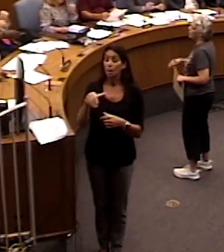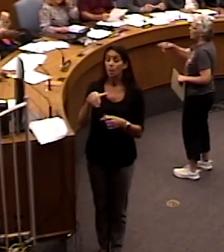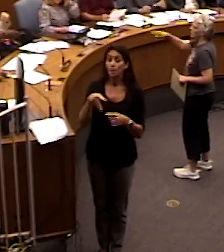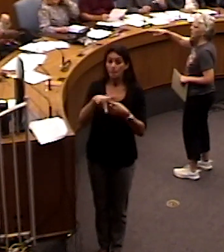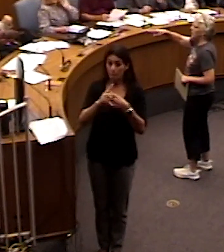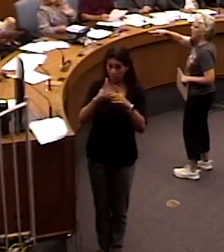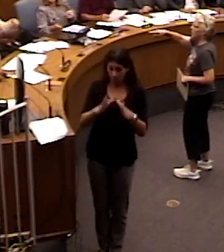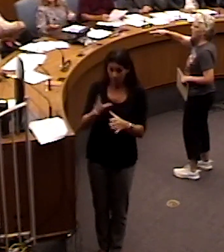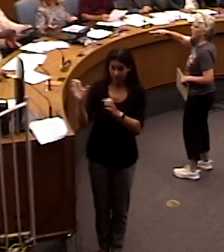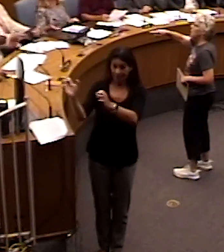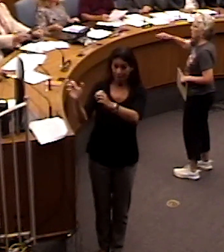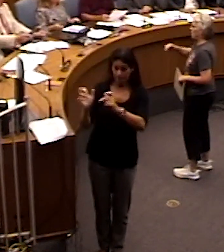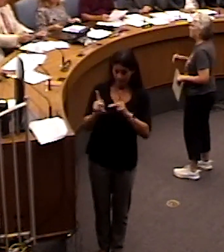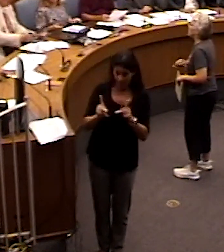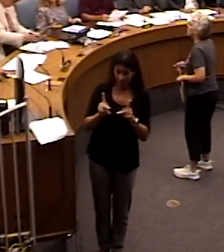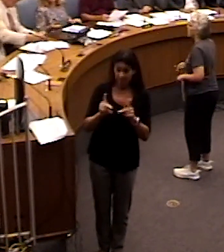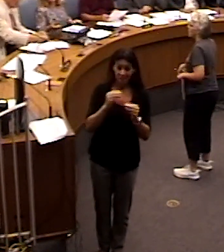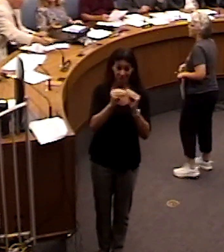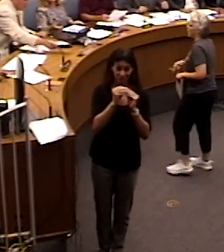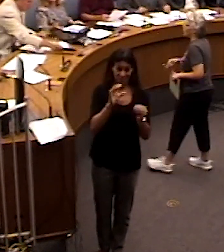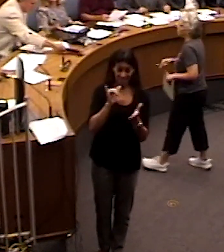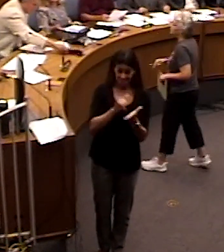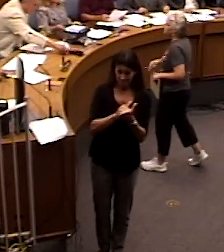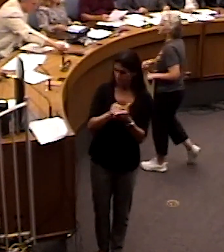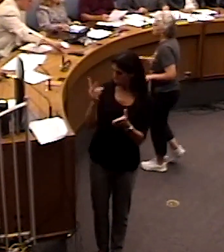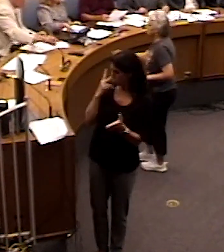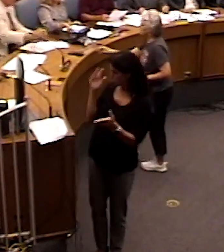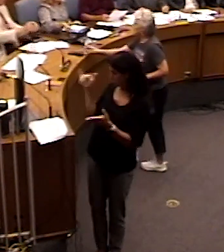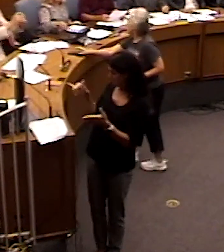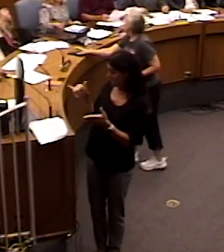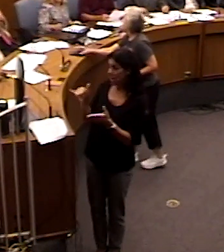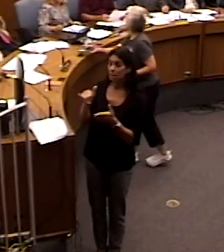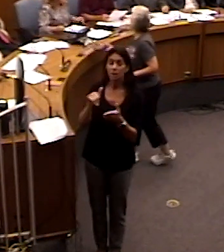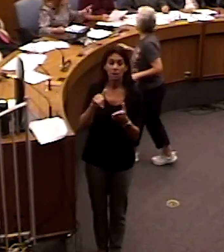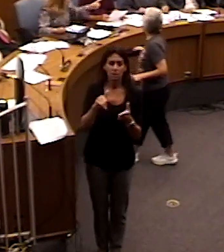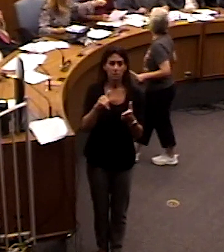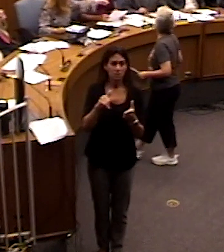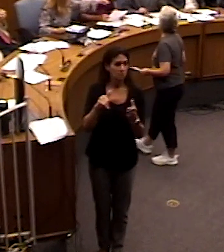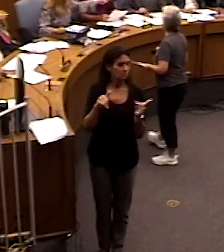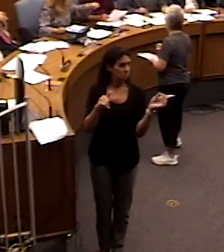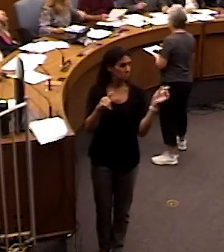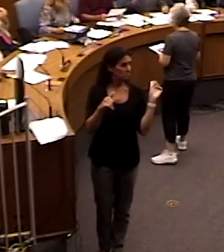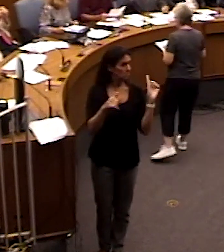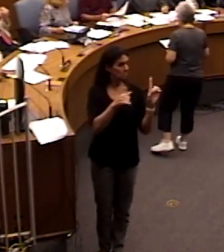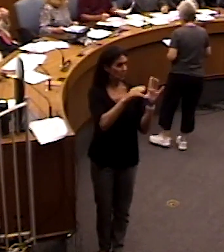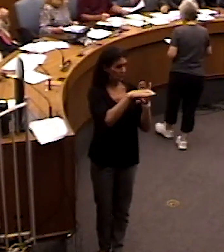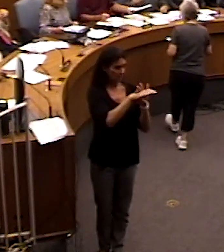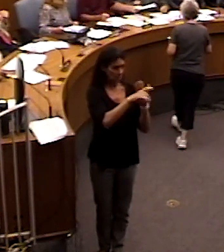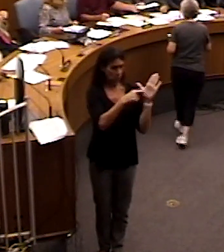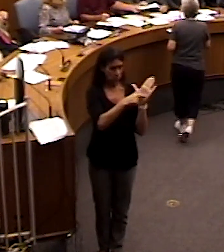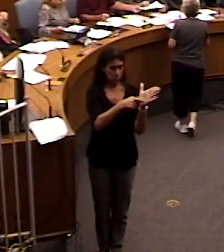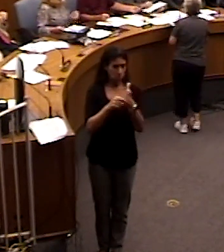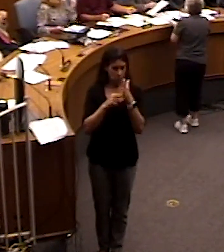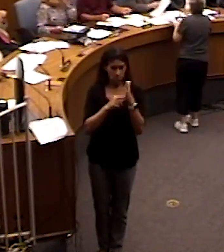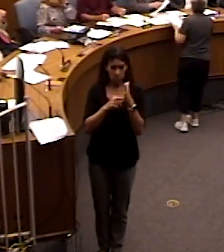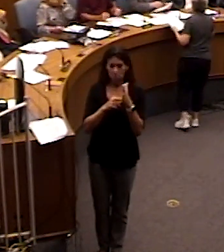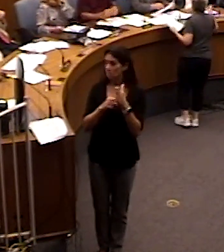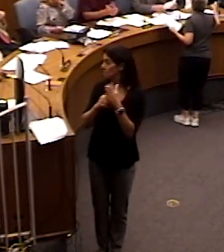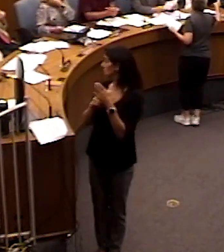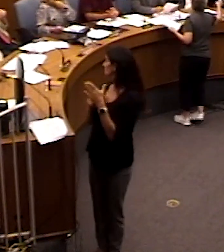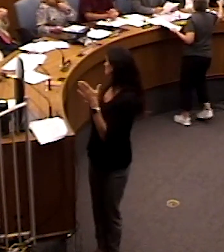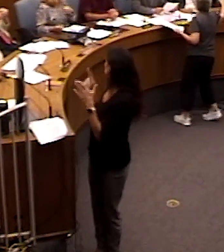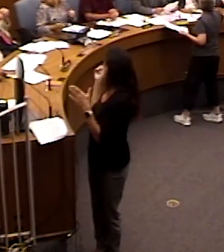that. Were you able to see that okay? Yeah. Mm-hmm. Yeah. Did anybody else can you see this? Send it down. I came over your shoulder and looked at it. Oh, you did see it?